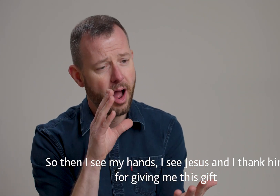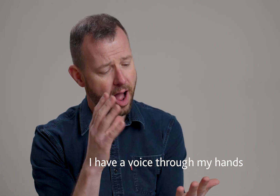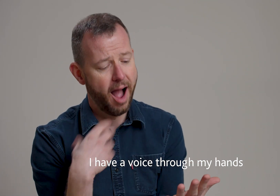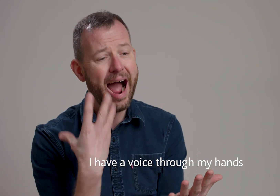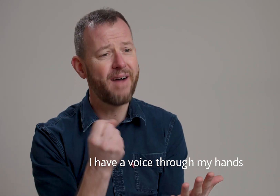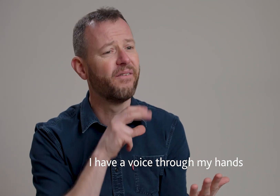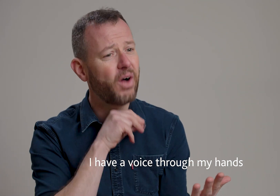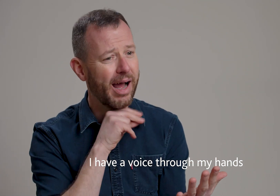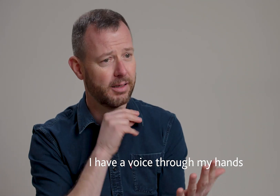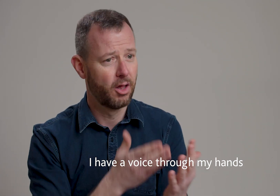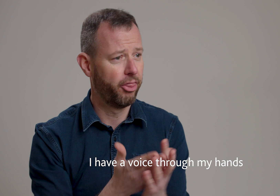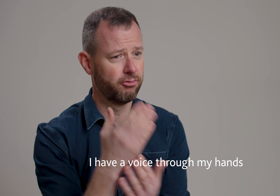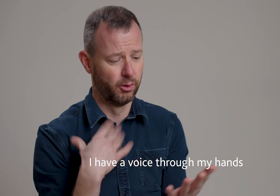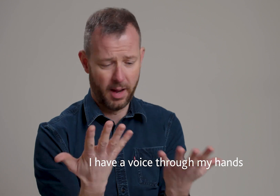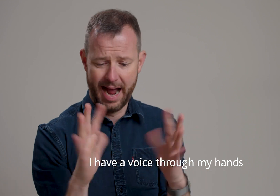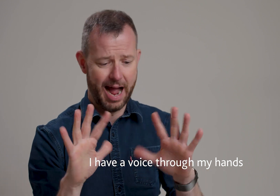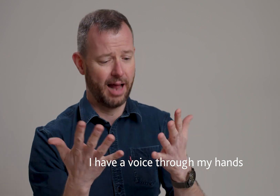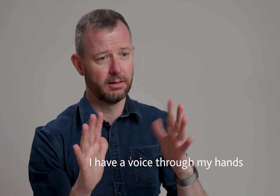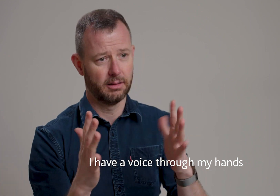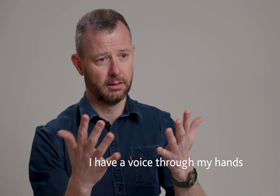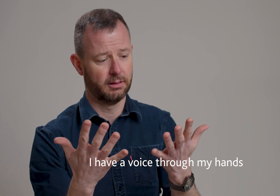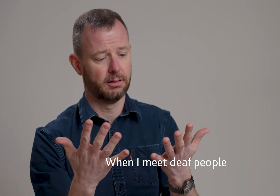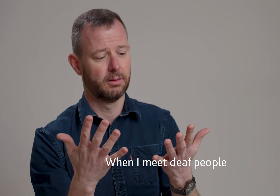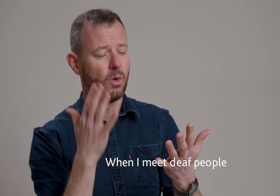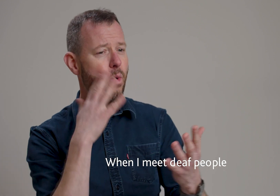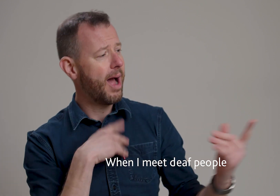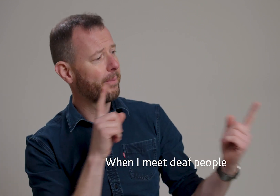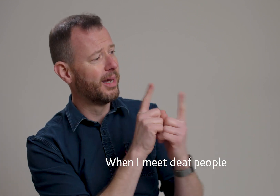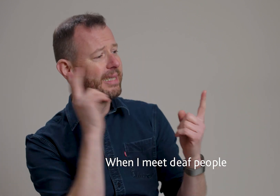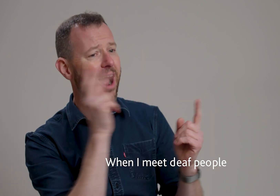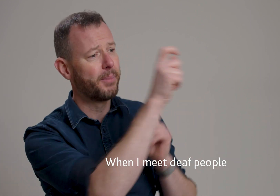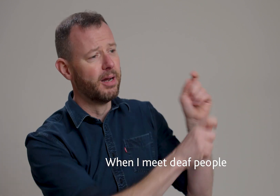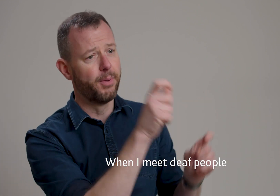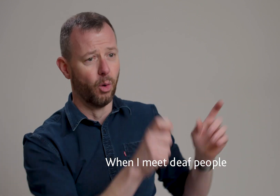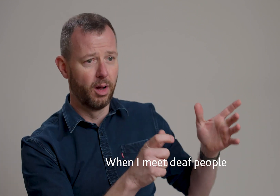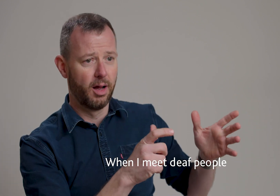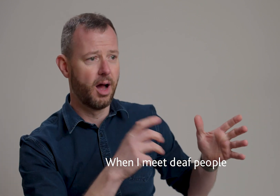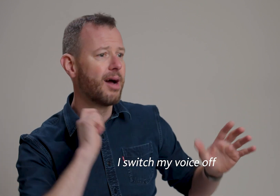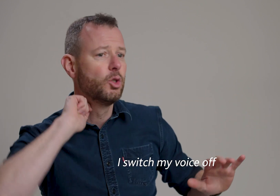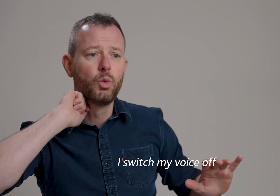I had a thought through my hand. When I meet that people,